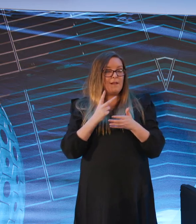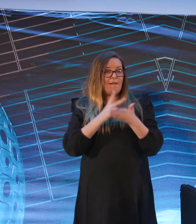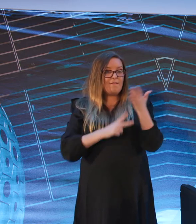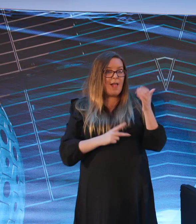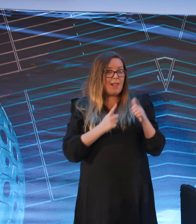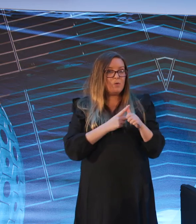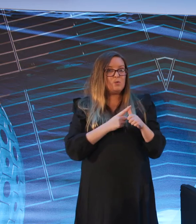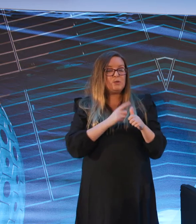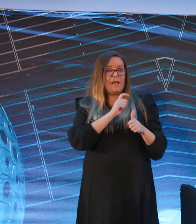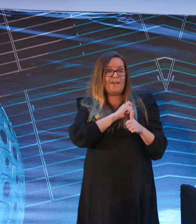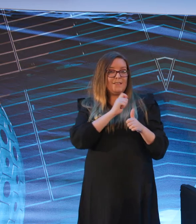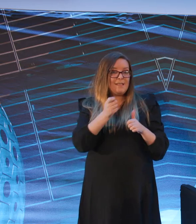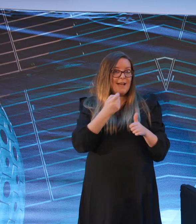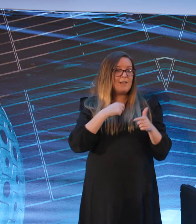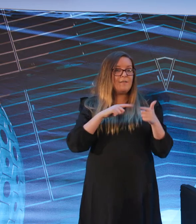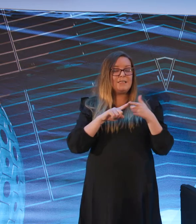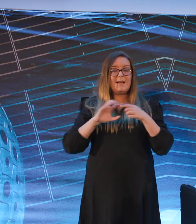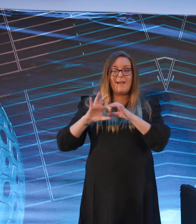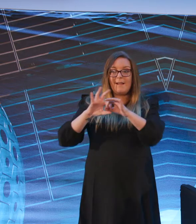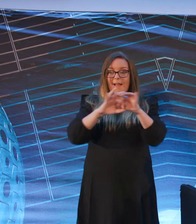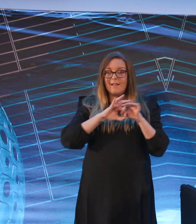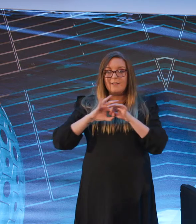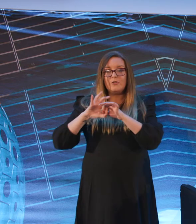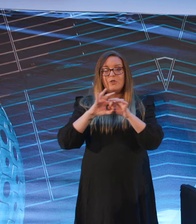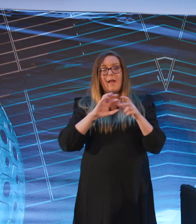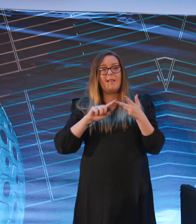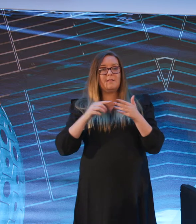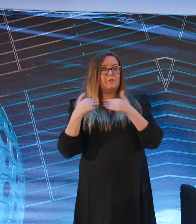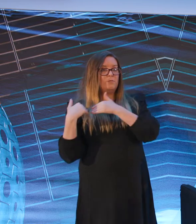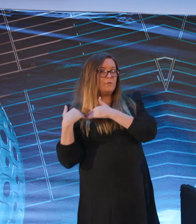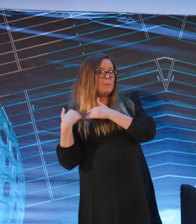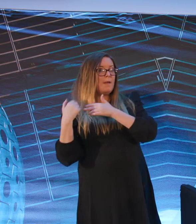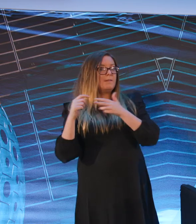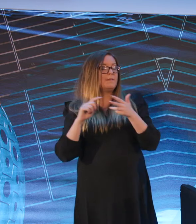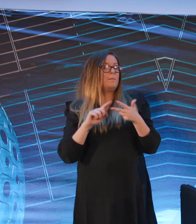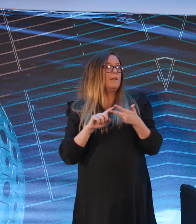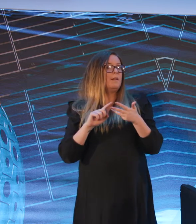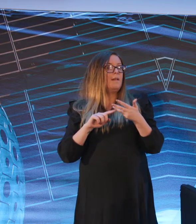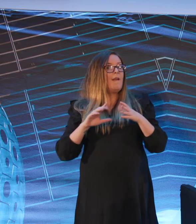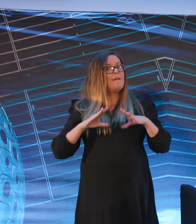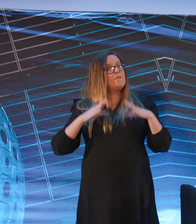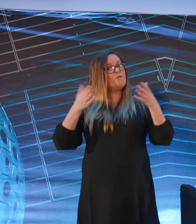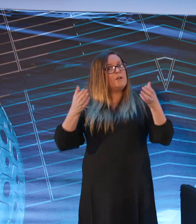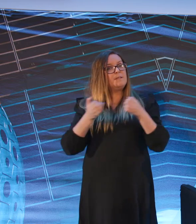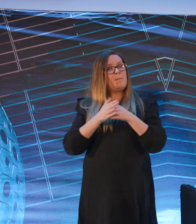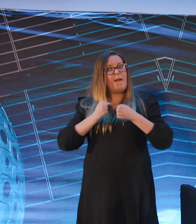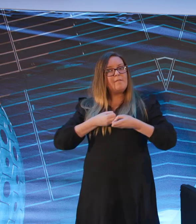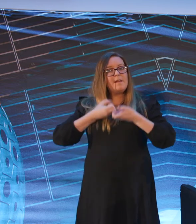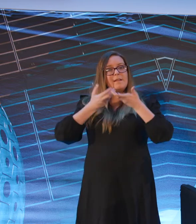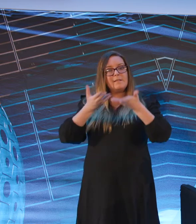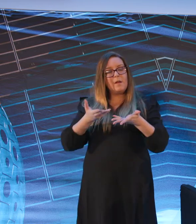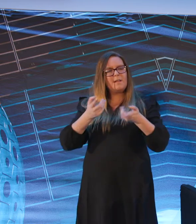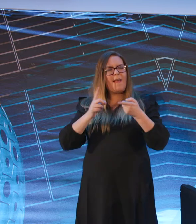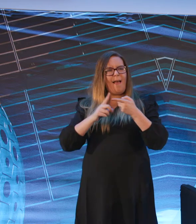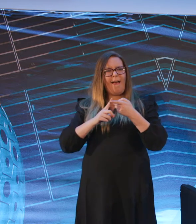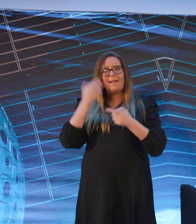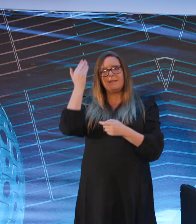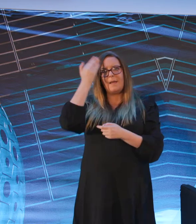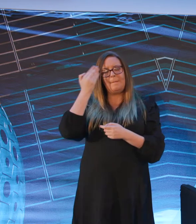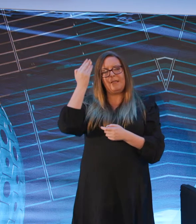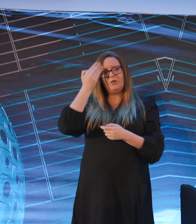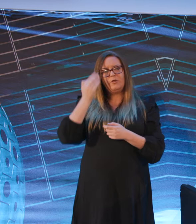integrity, collegiality, responsibility, freedom of expression, and ambition.